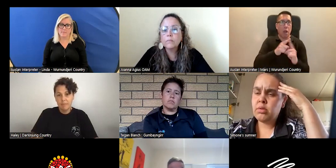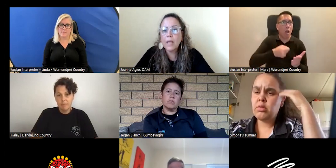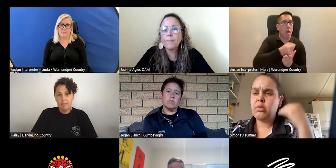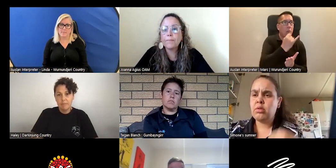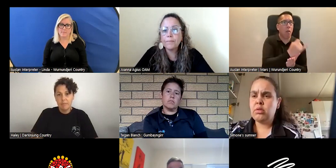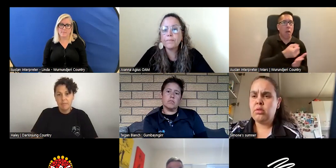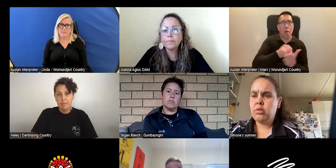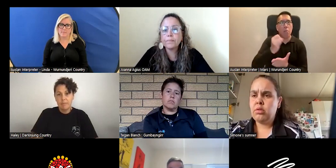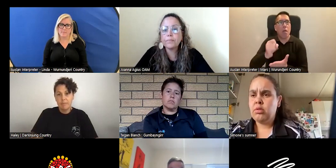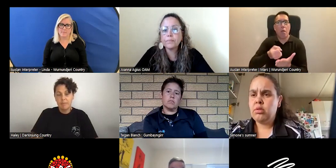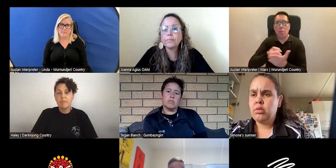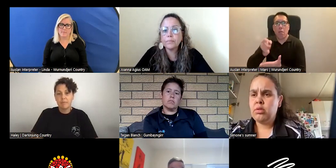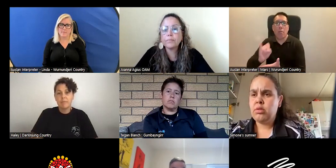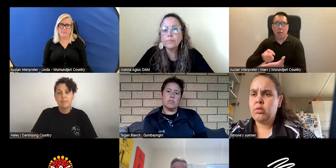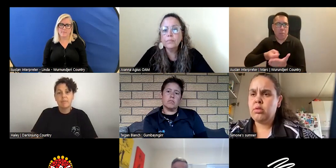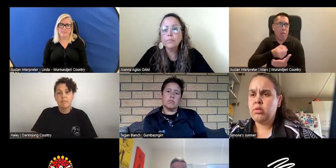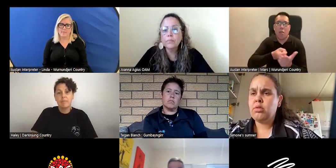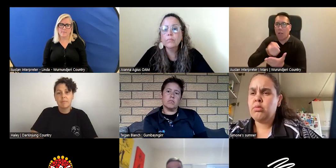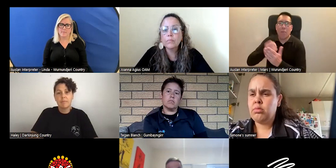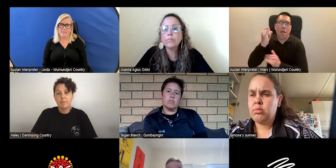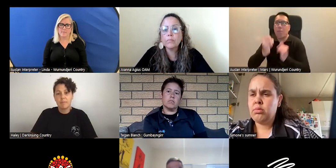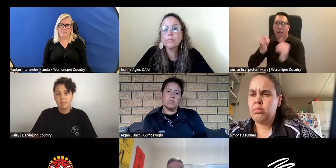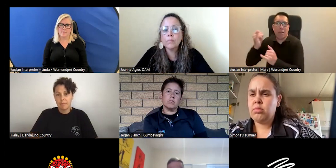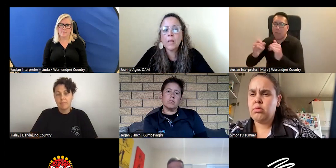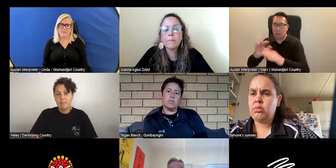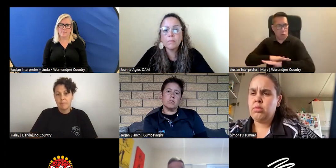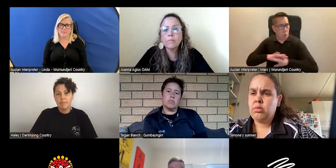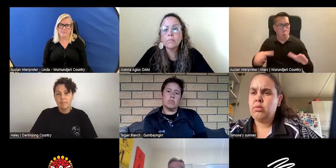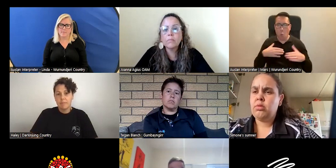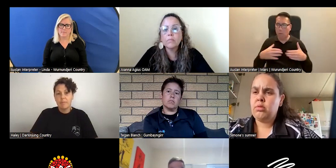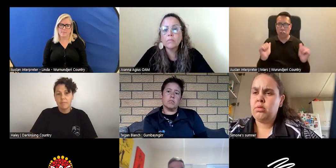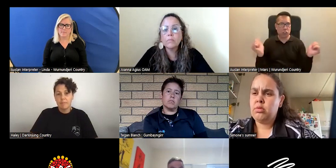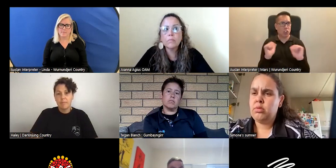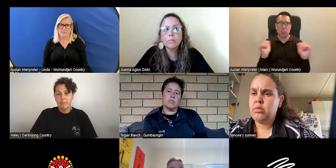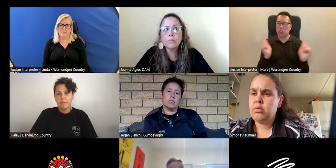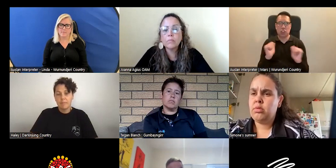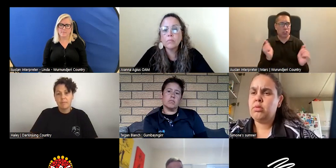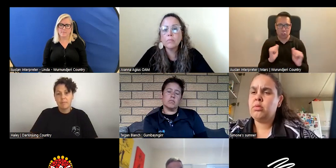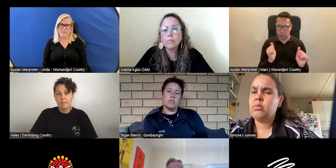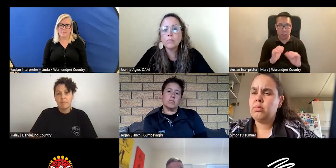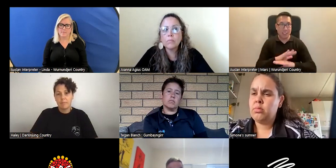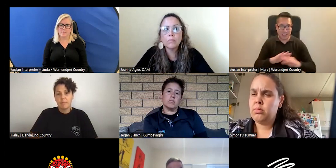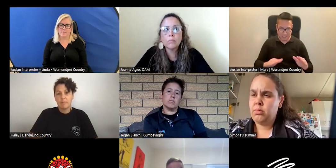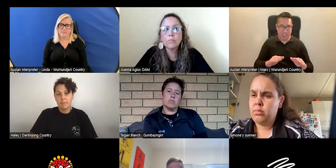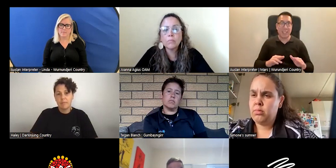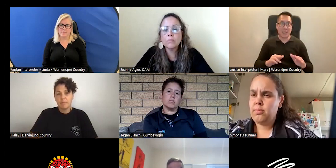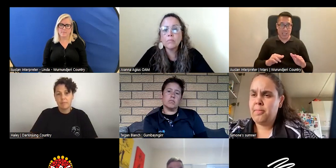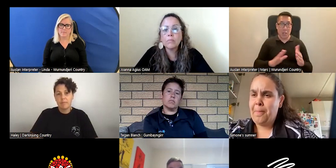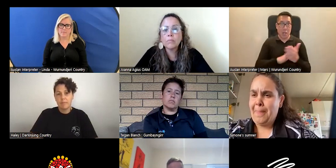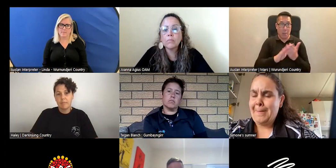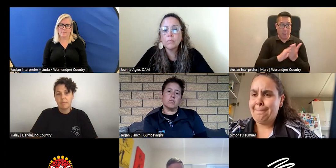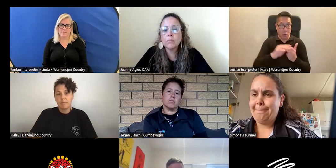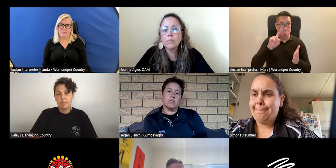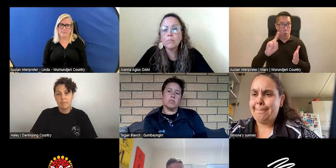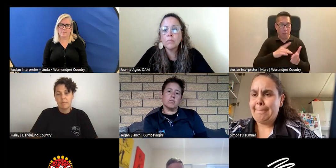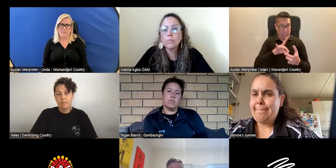blame, blaming the opposition, blaming a minister, blaming a public service chief executive officer. This annual engagement hearing gives us a chance to